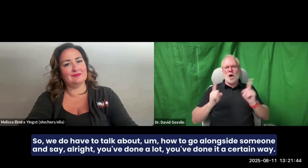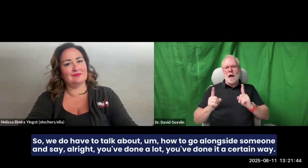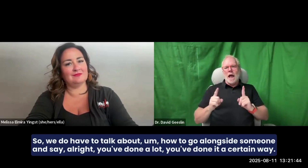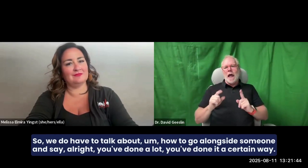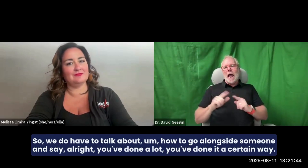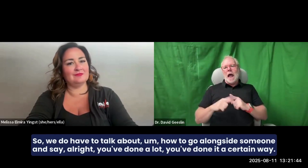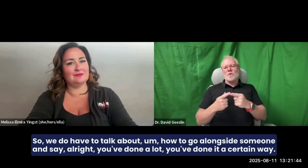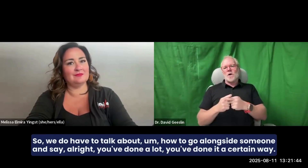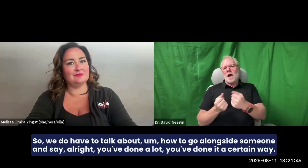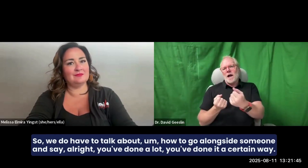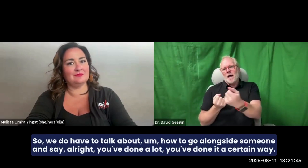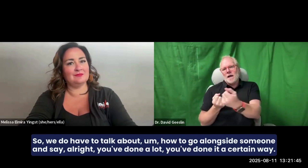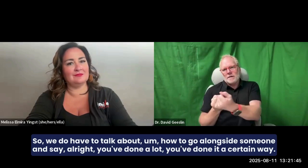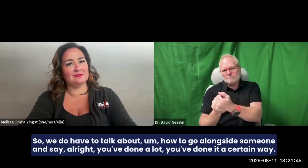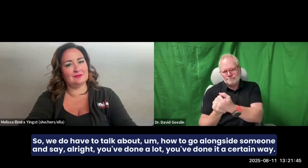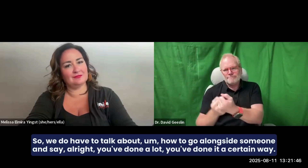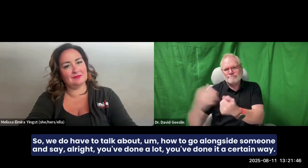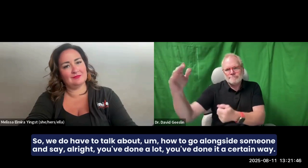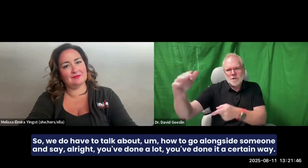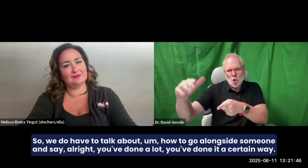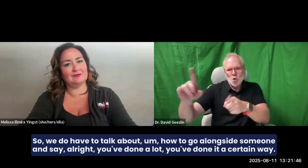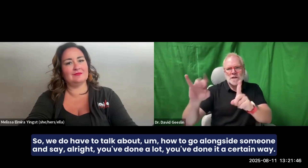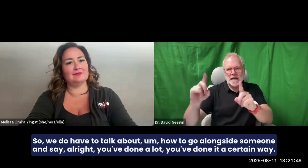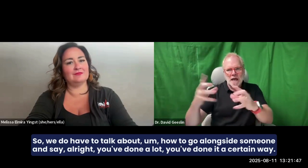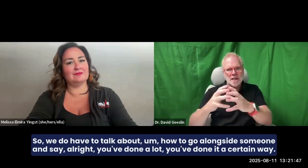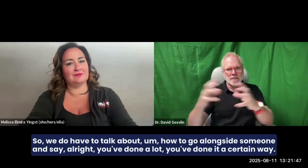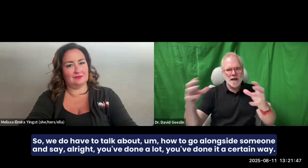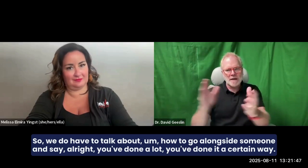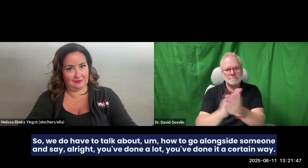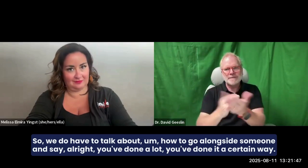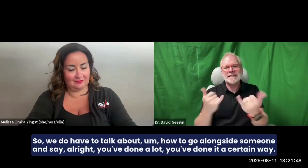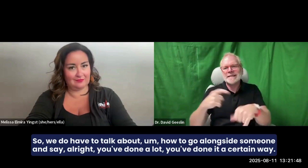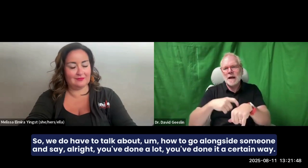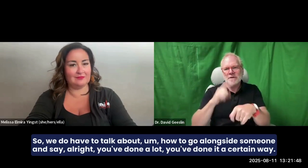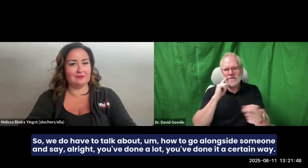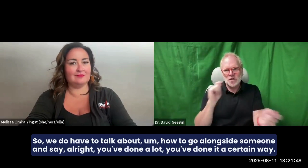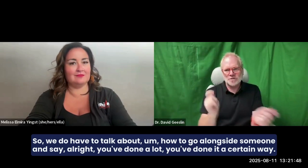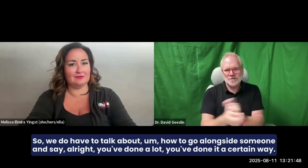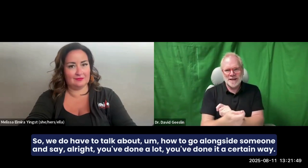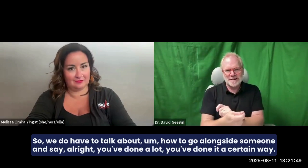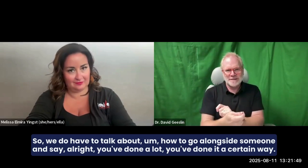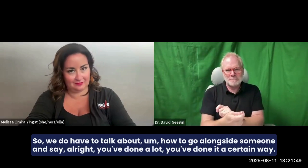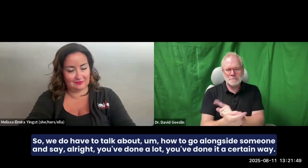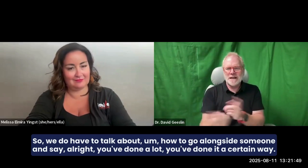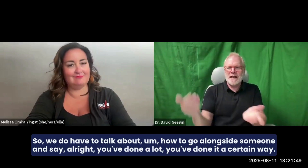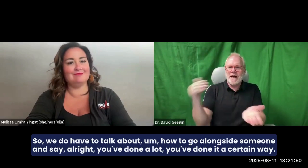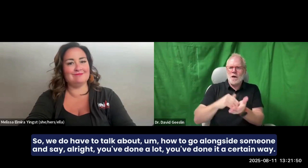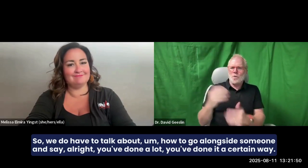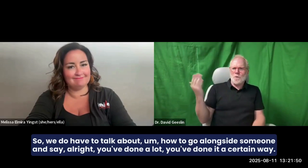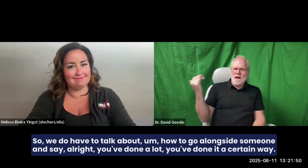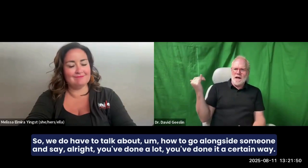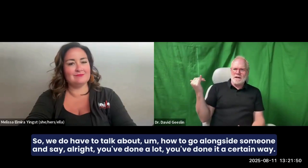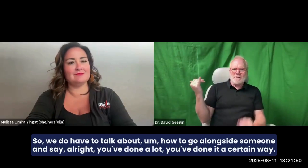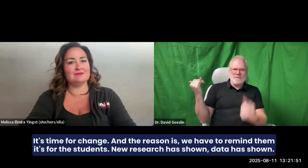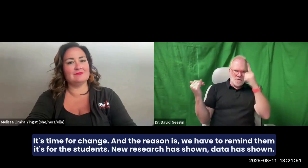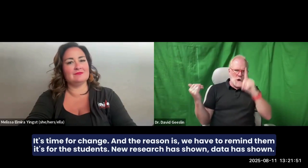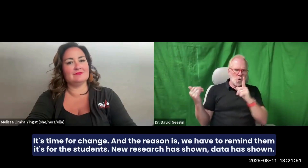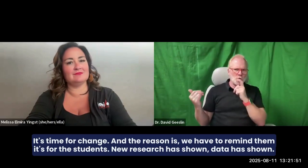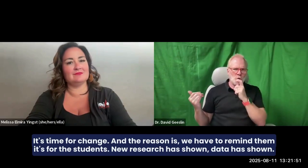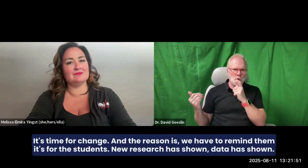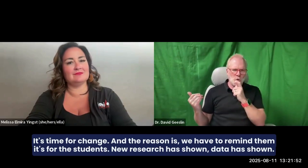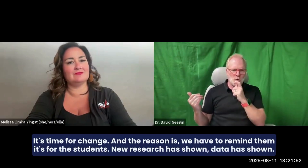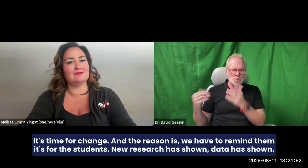this. So we do have to talk about how to go alongside someone and say, all right, you've done a lot, you've done it a certain